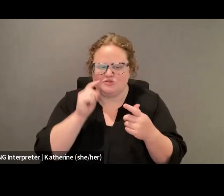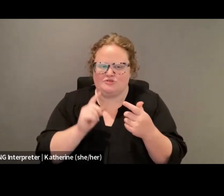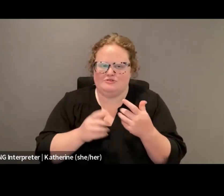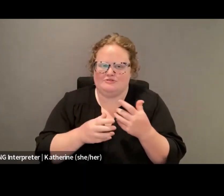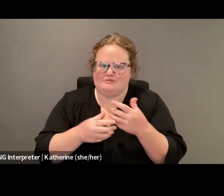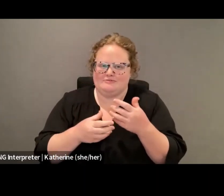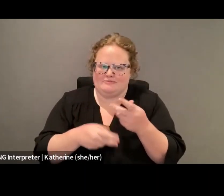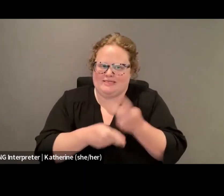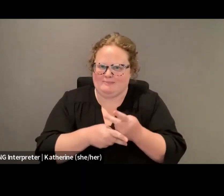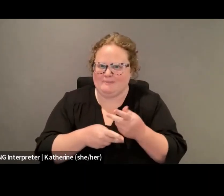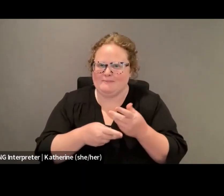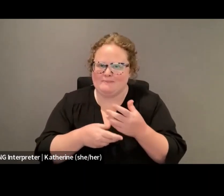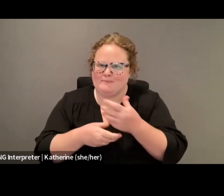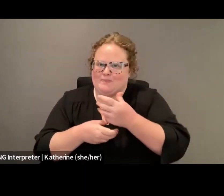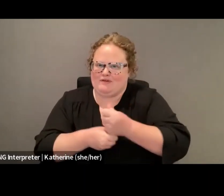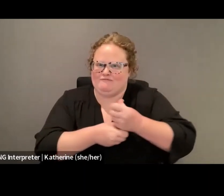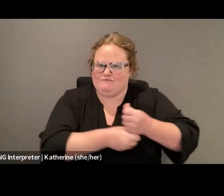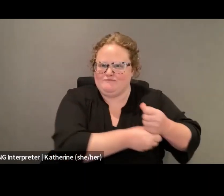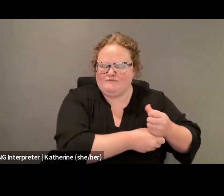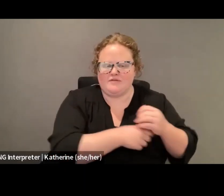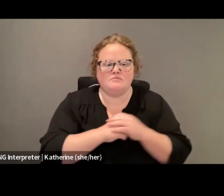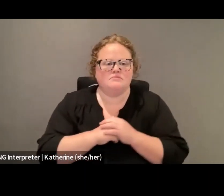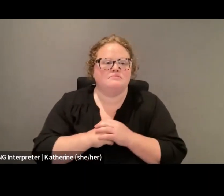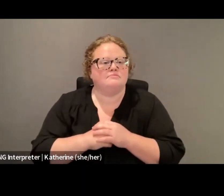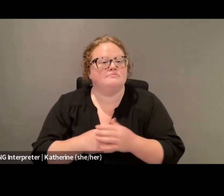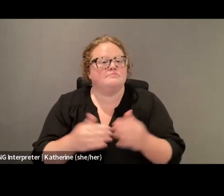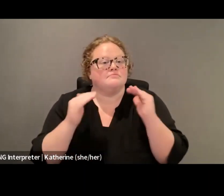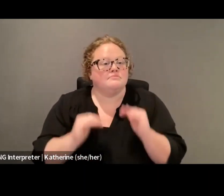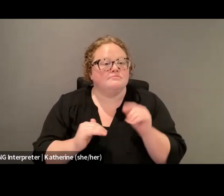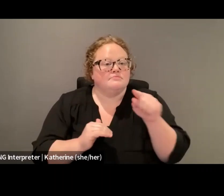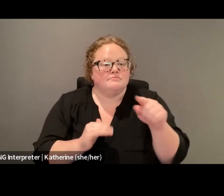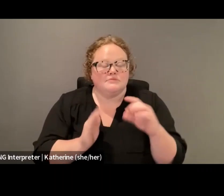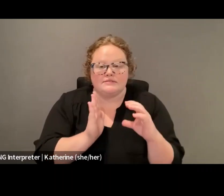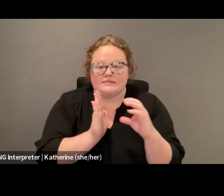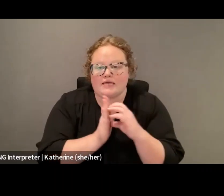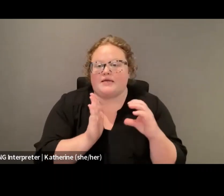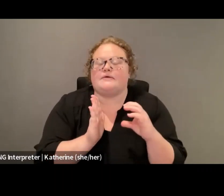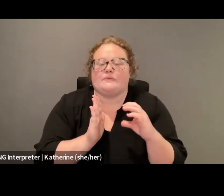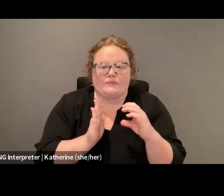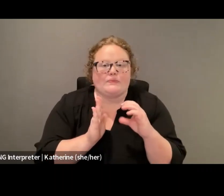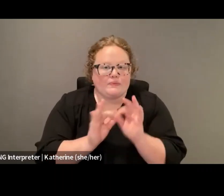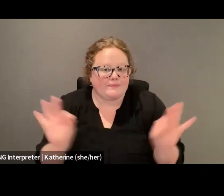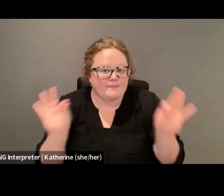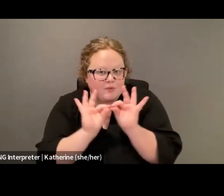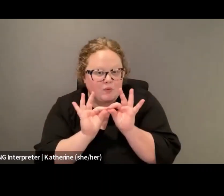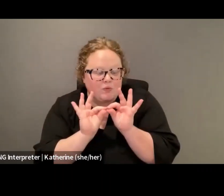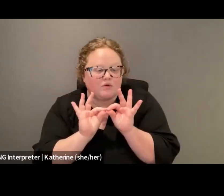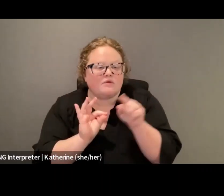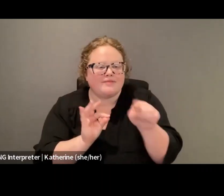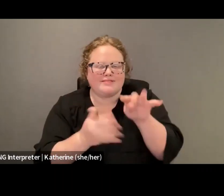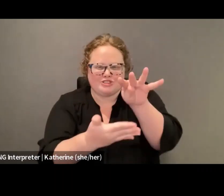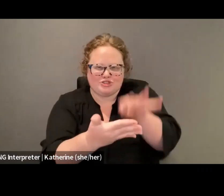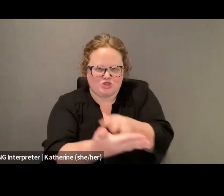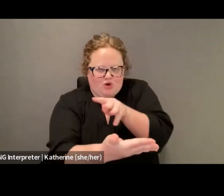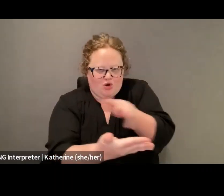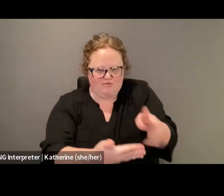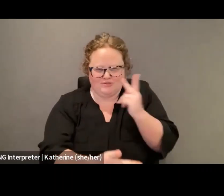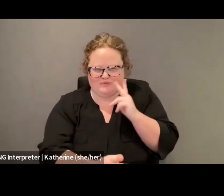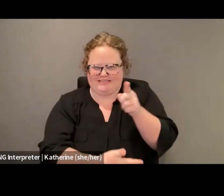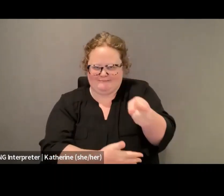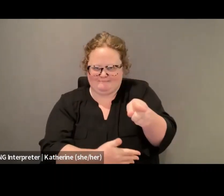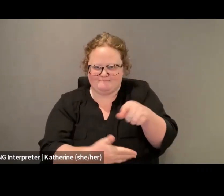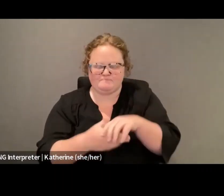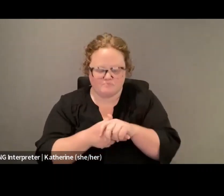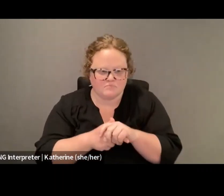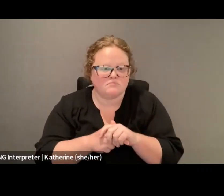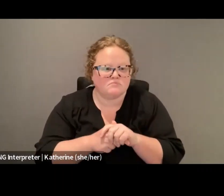here. So the next section, I think, is really important. It is actually a chart, as you can see here.